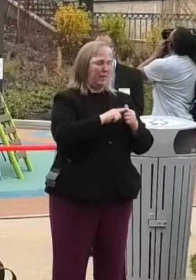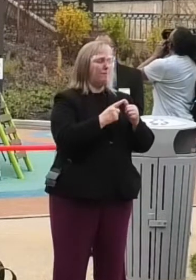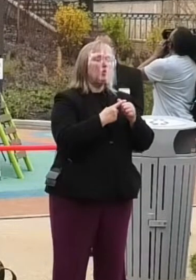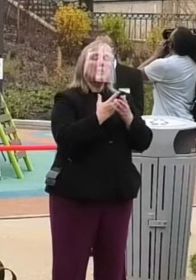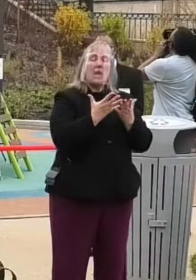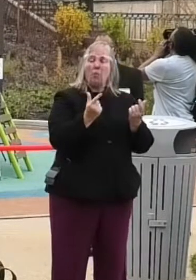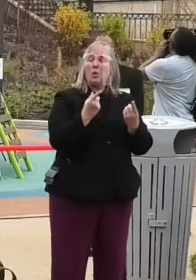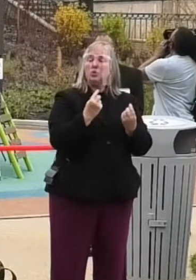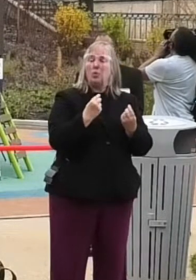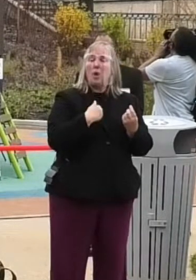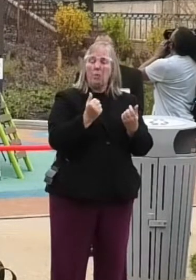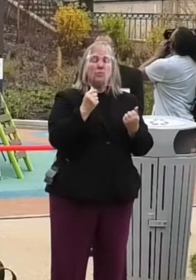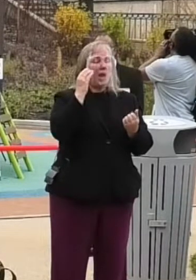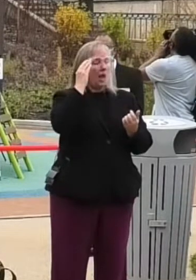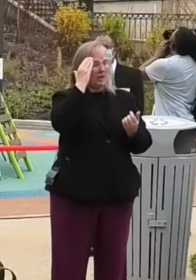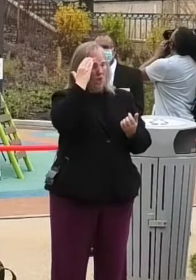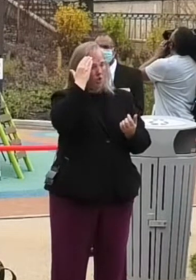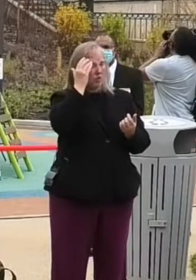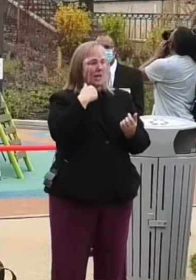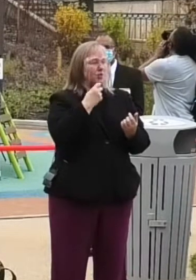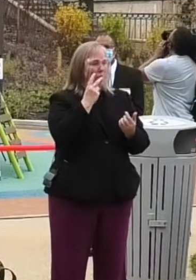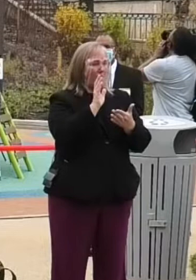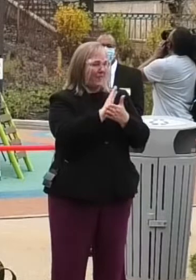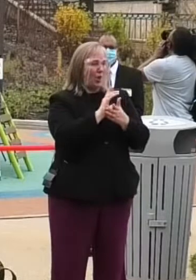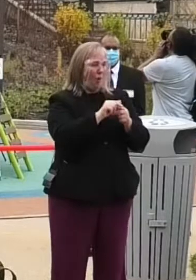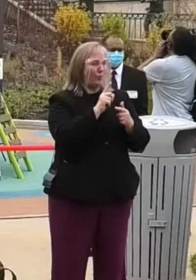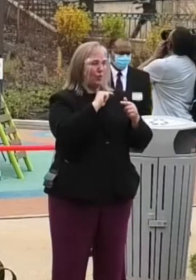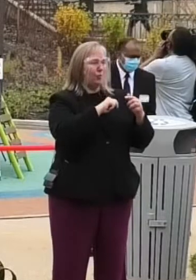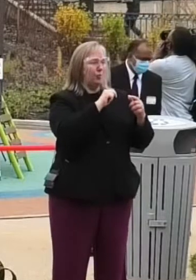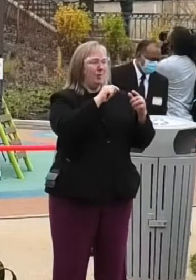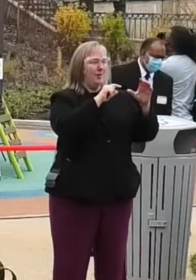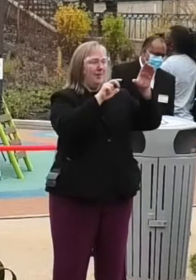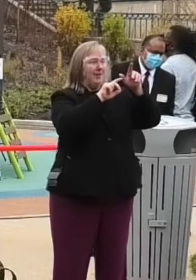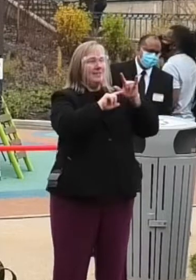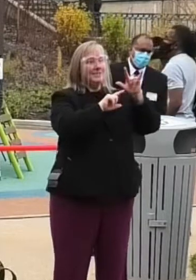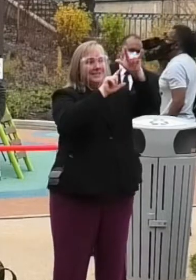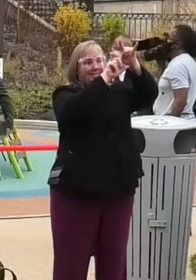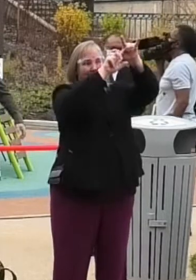just want to acknowledge I saw the video of you skydiving.